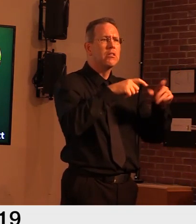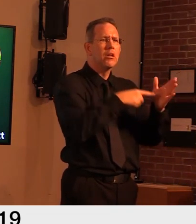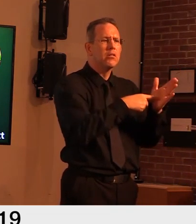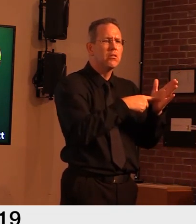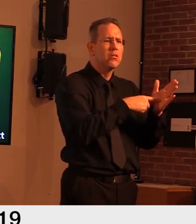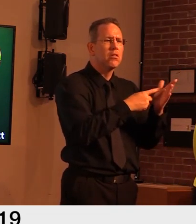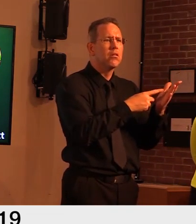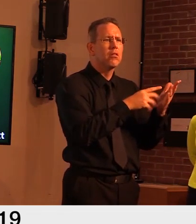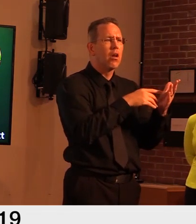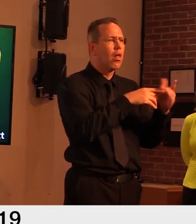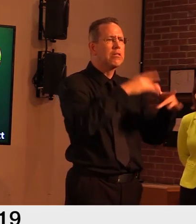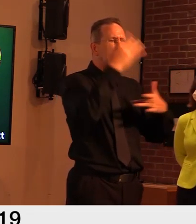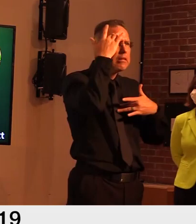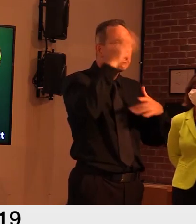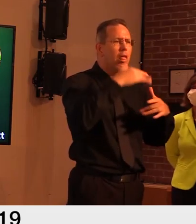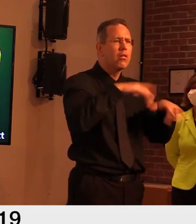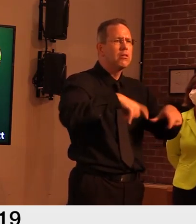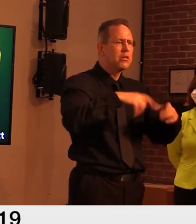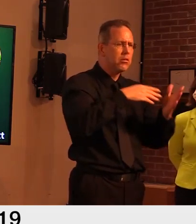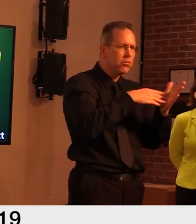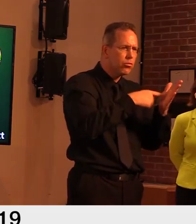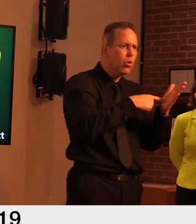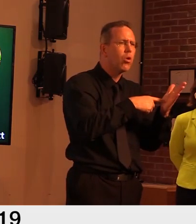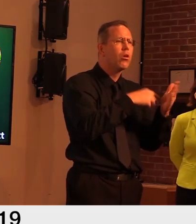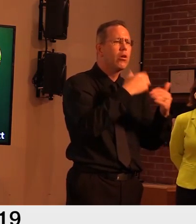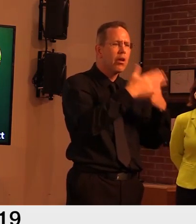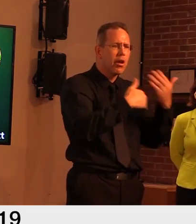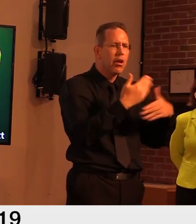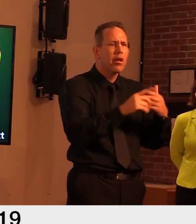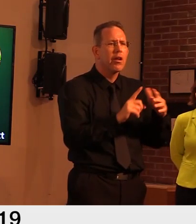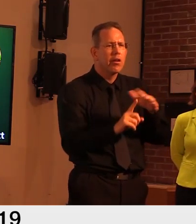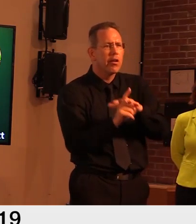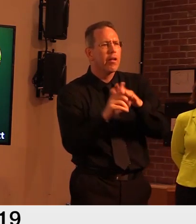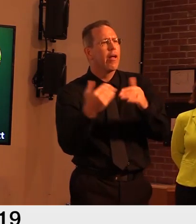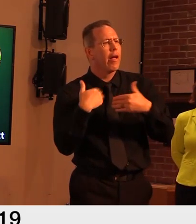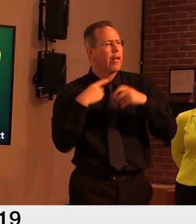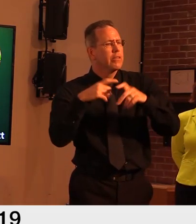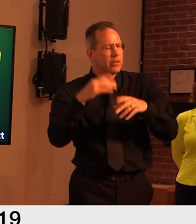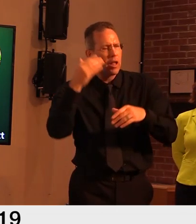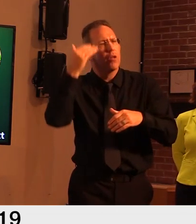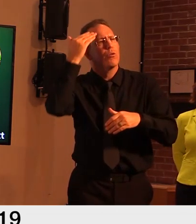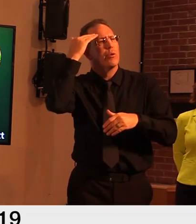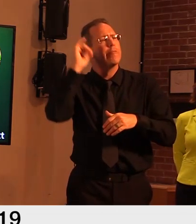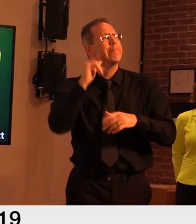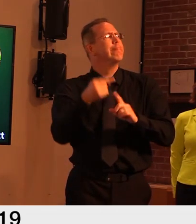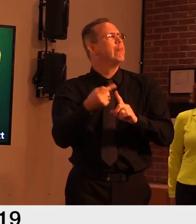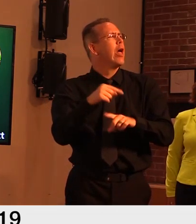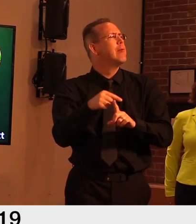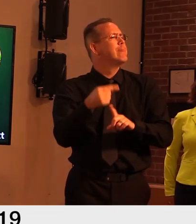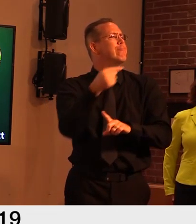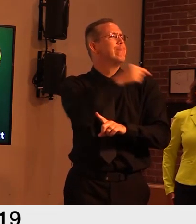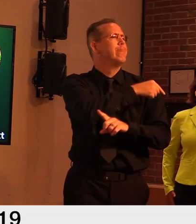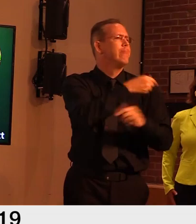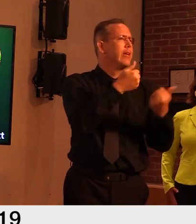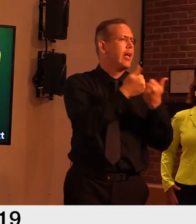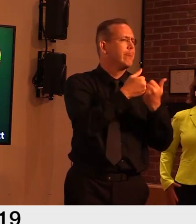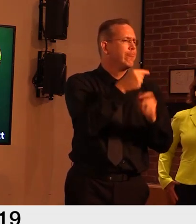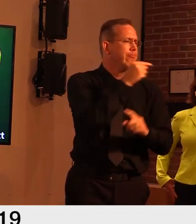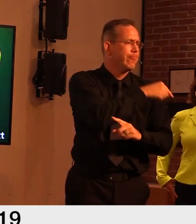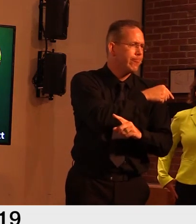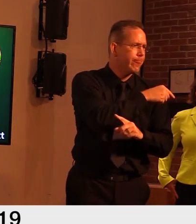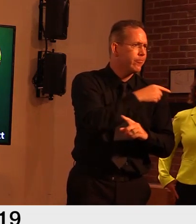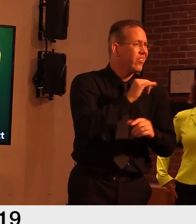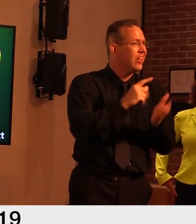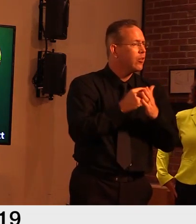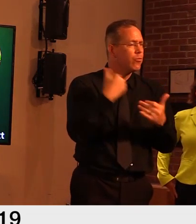time of that game. And the fact that majority of those people, even in the survey, were not being tested at the time